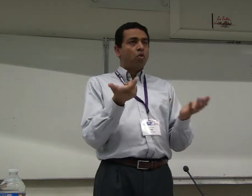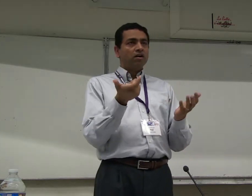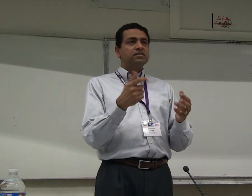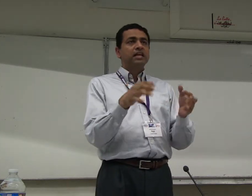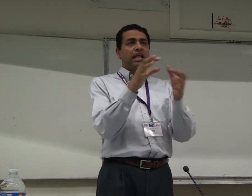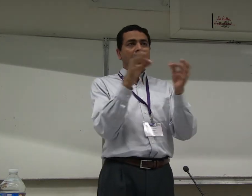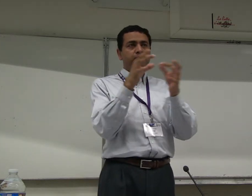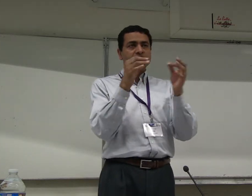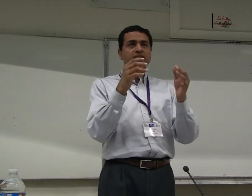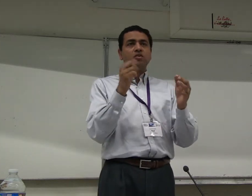into play here.